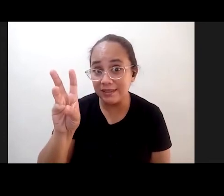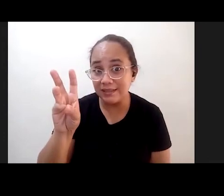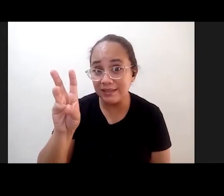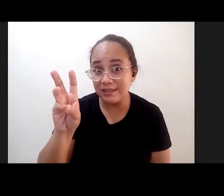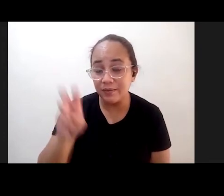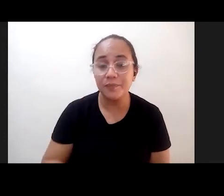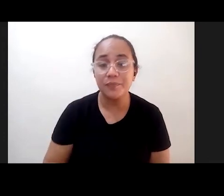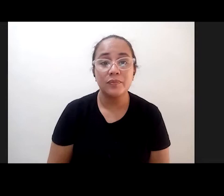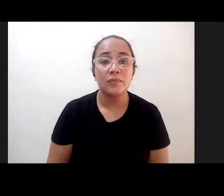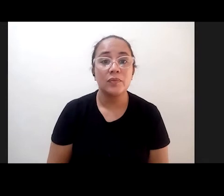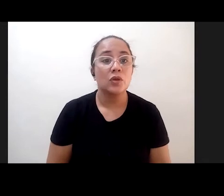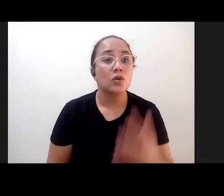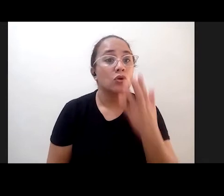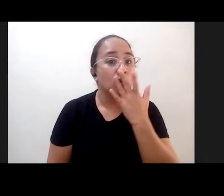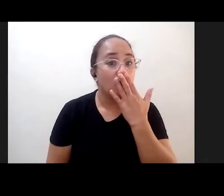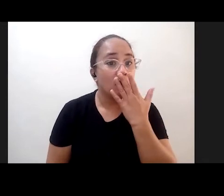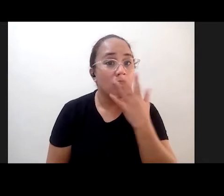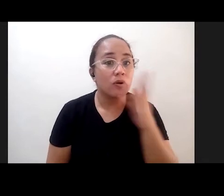colors 3.